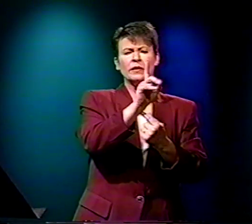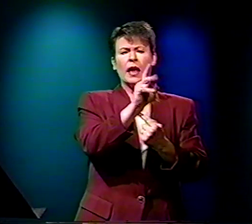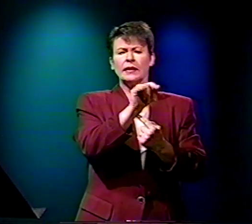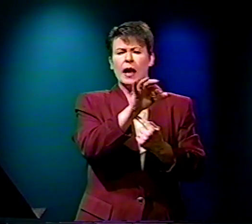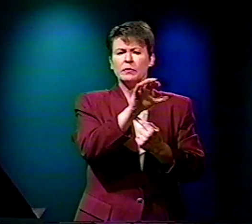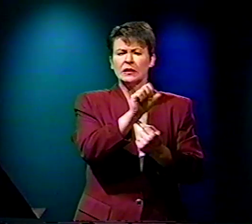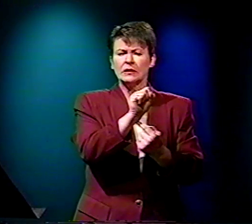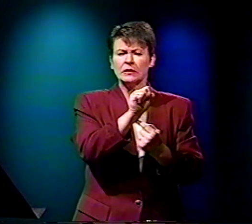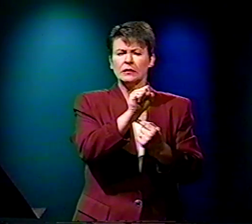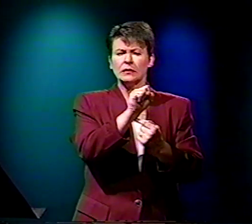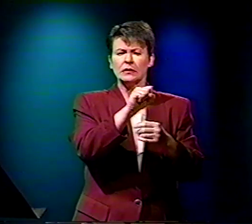psychosocial dynamics